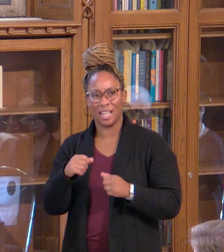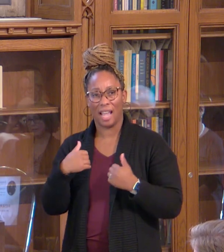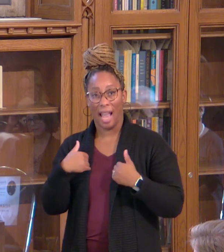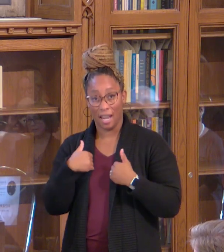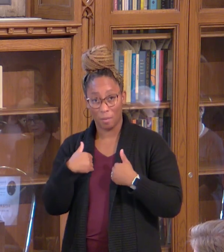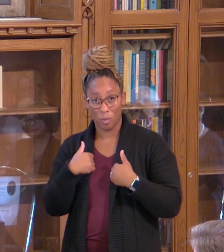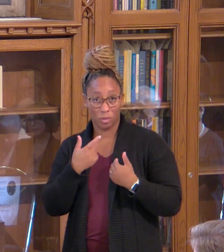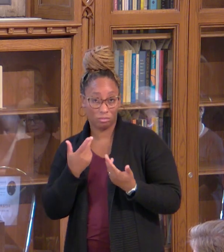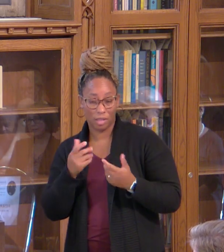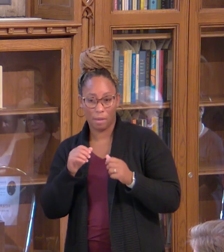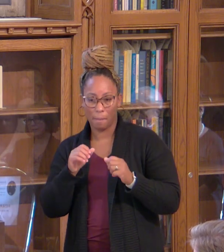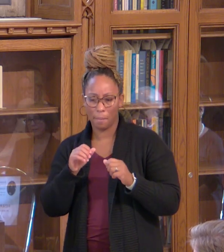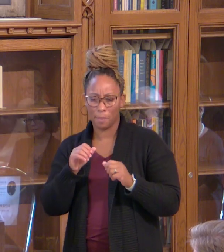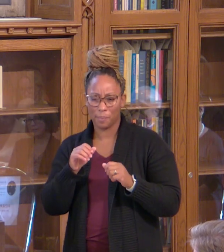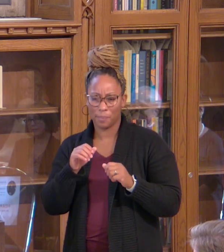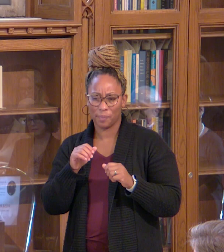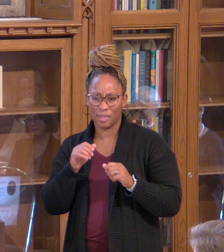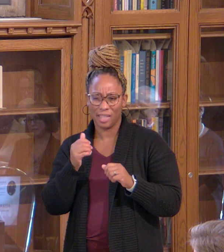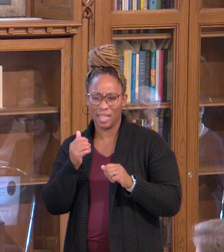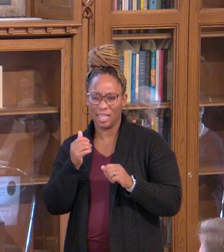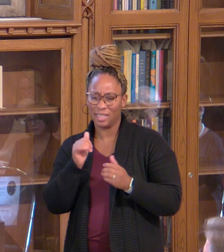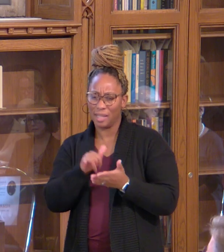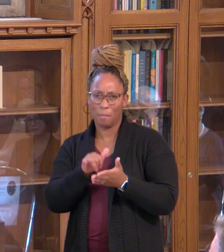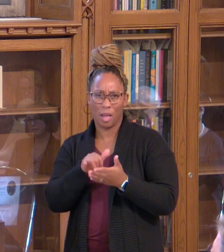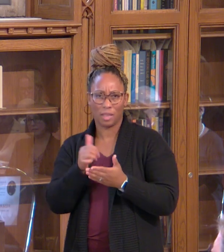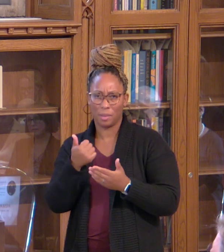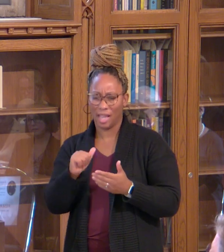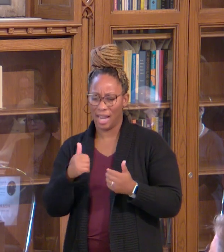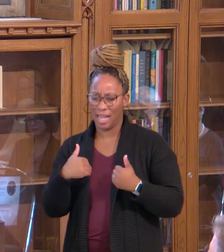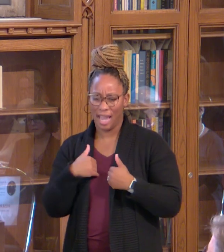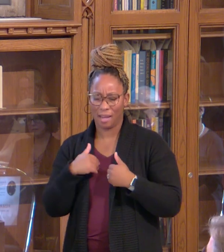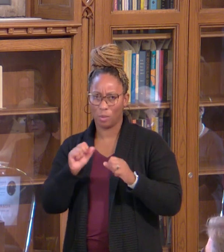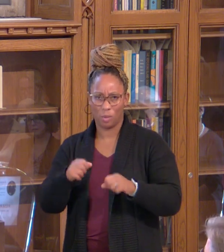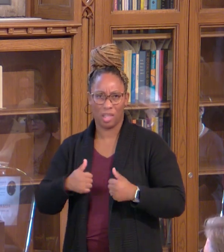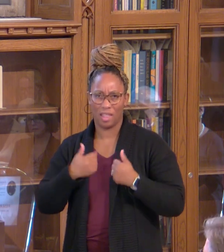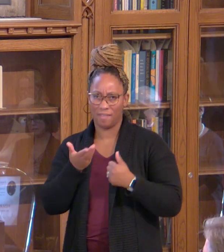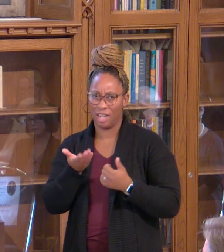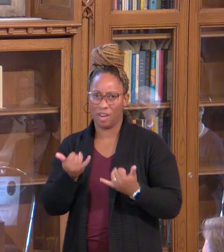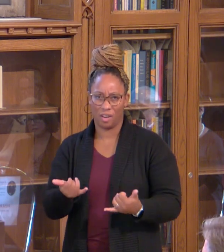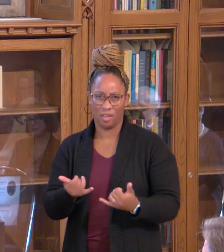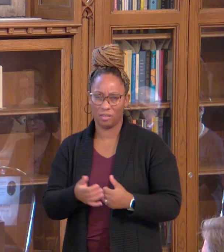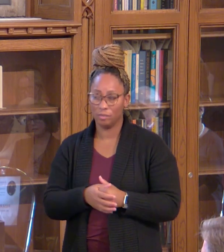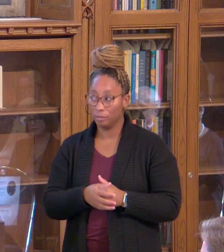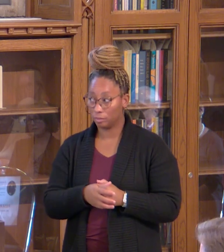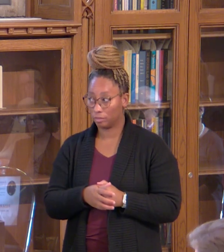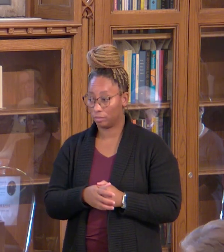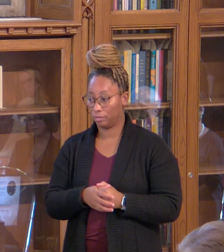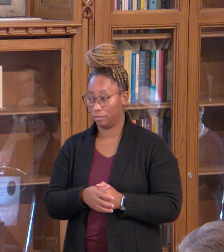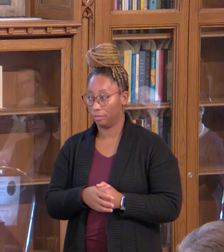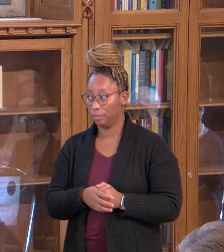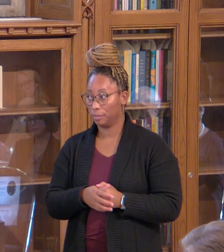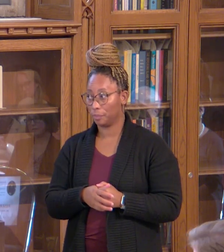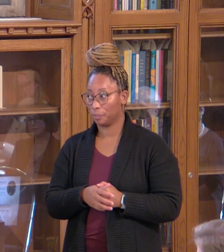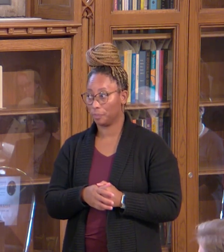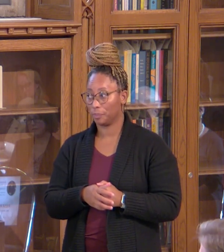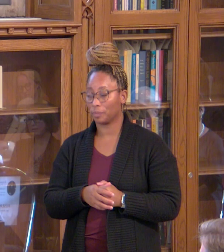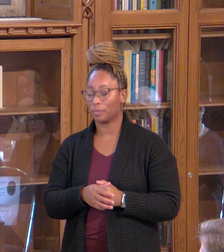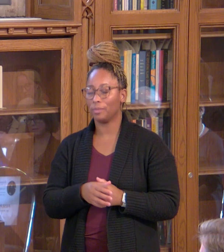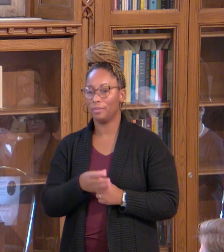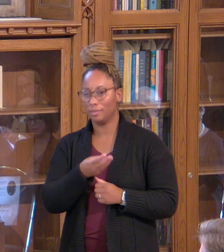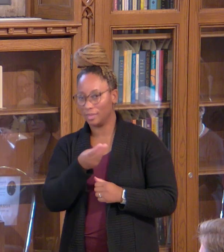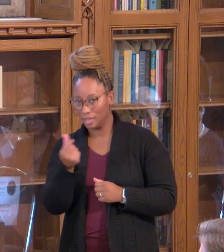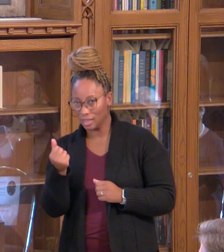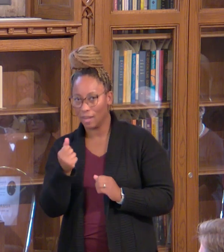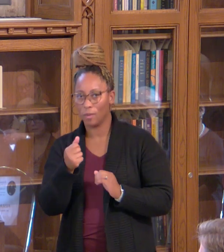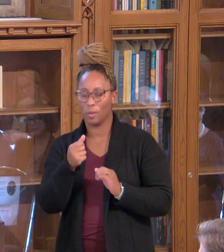where possibly there's just impossible any domestic animal would exist today and so a number of chapters